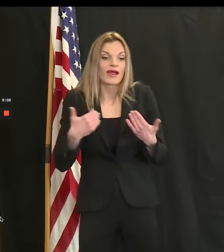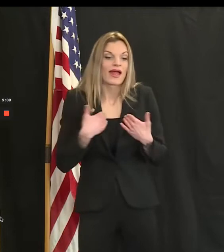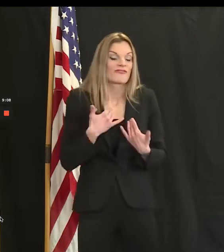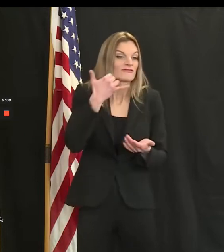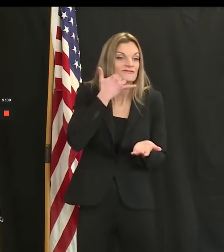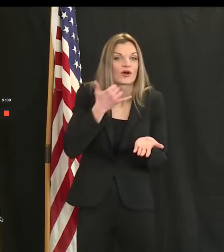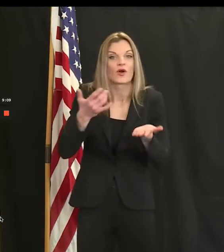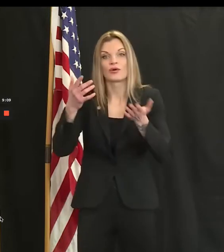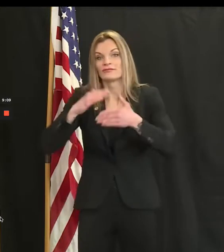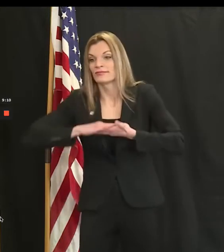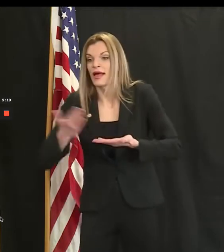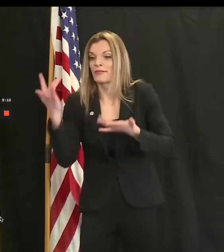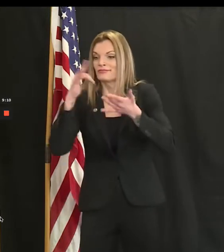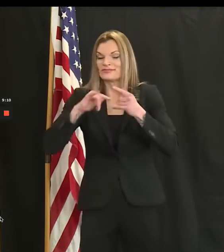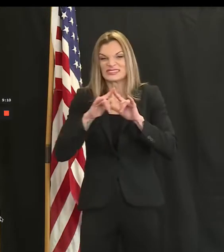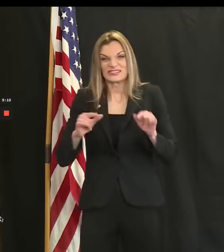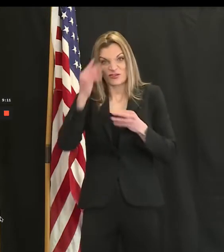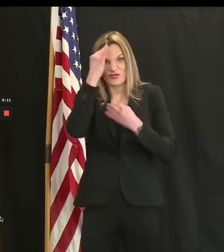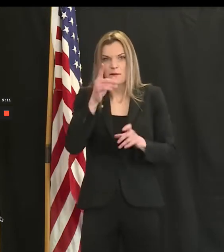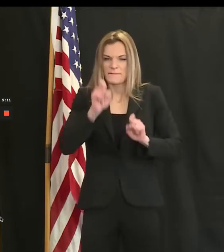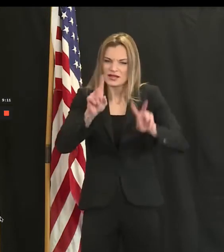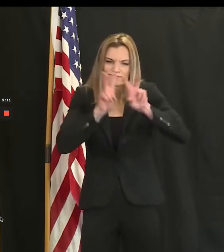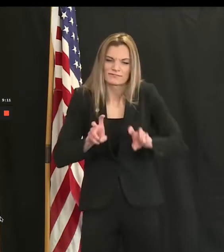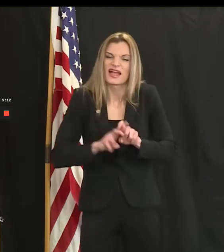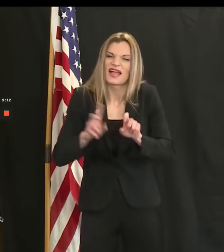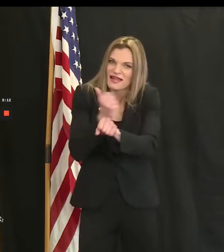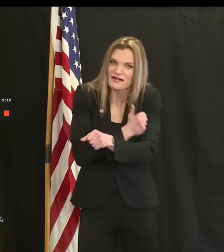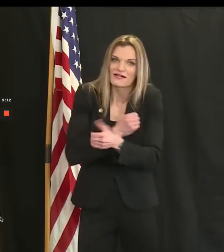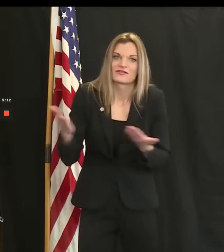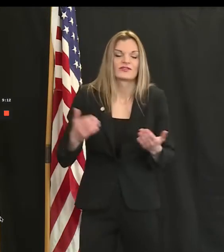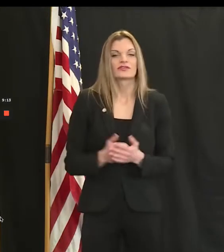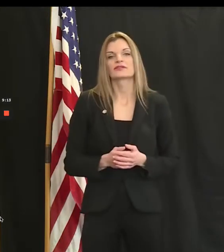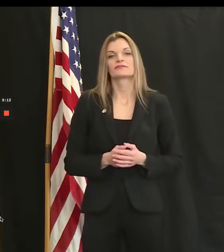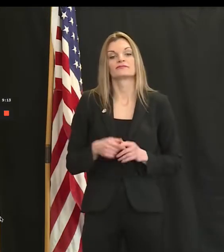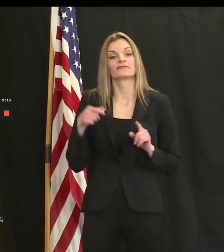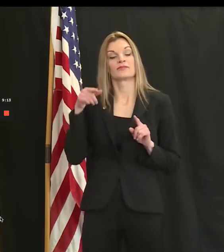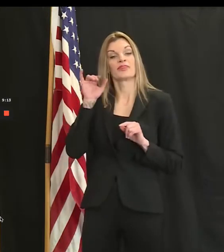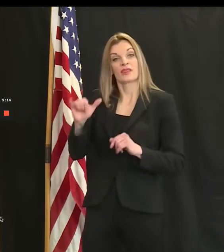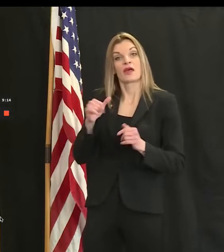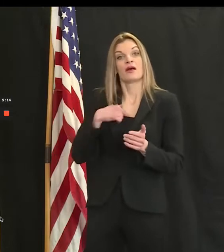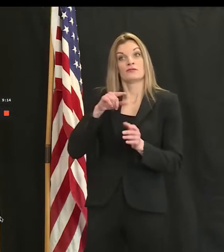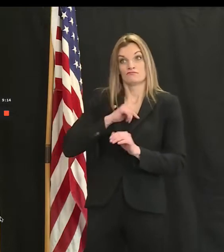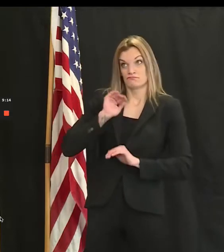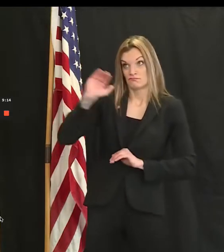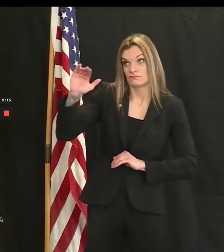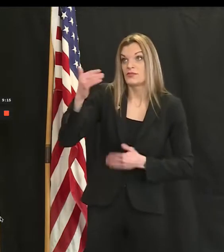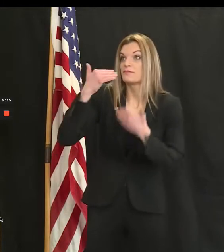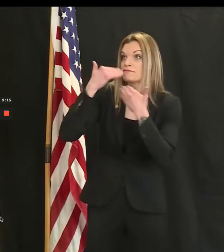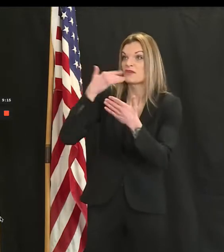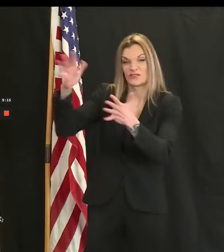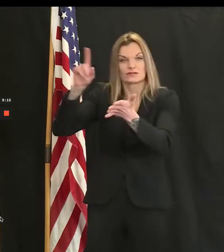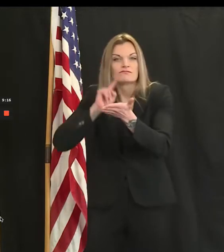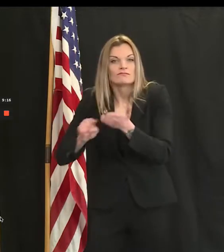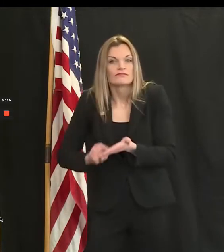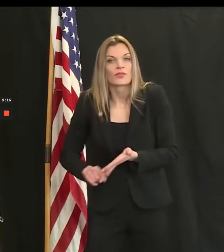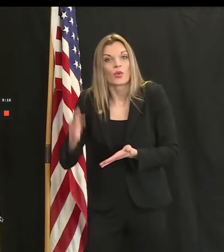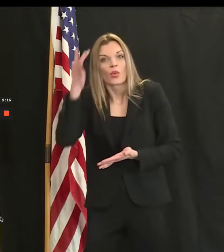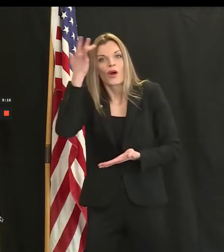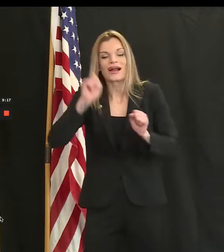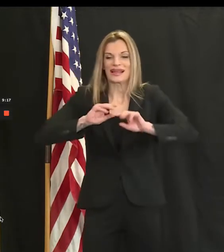all investigative tools available. The greatest benefit to our use of the grand jury was that it clearly provided the ability to